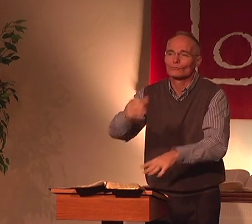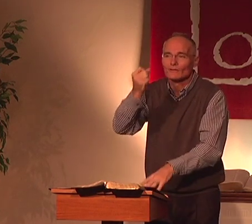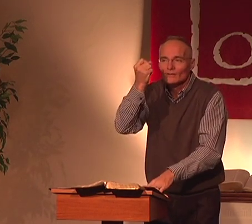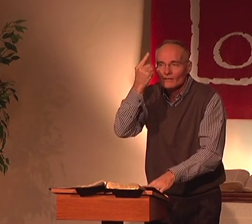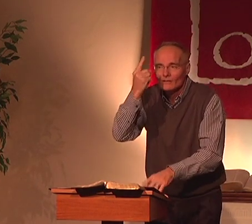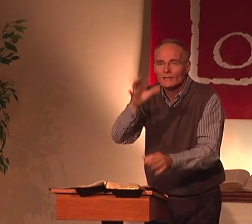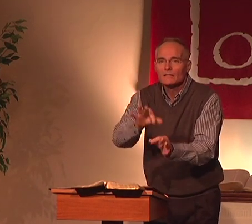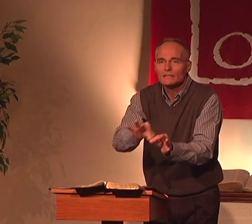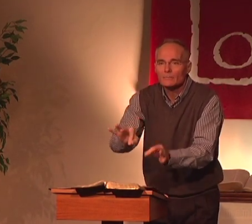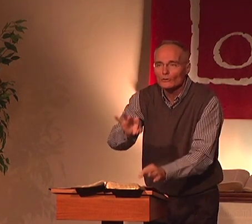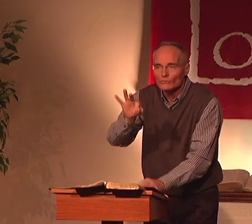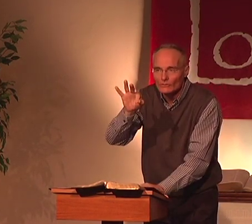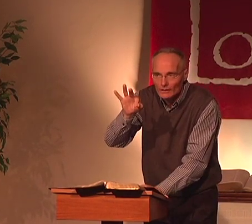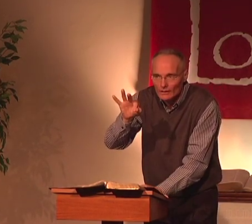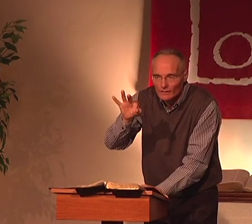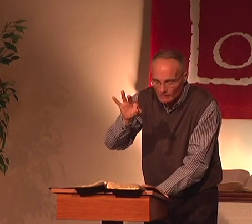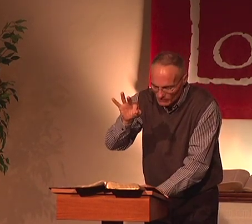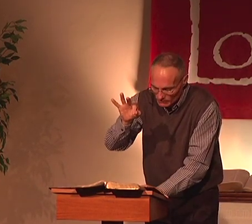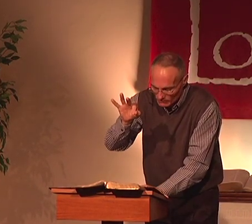like A child Spiritually